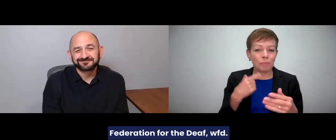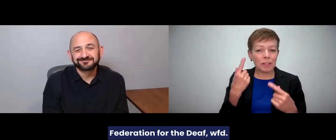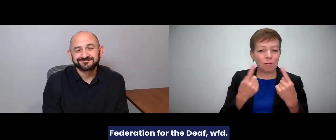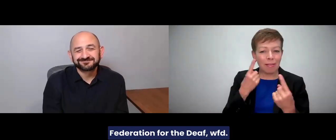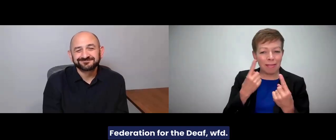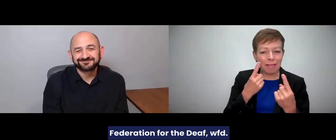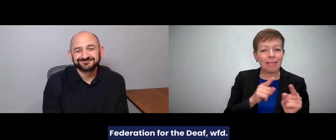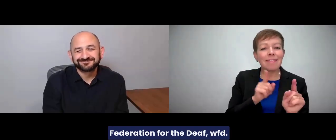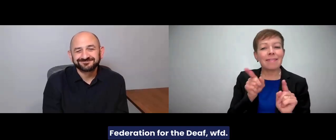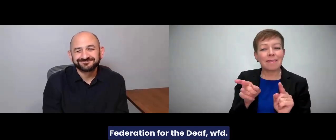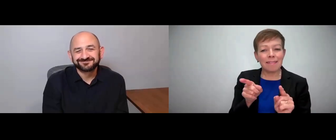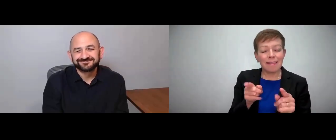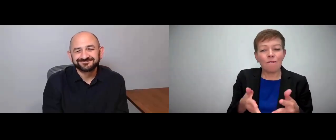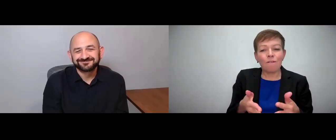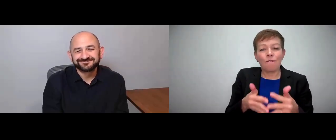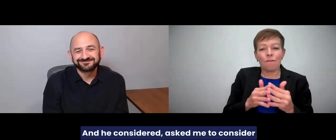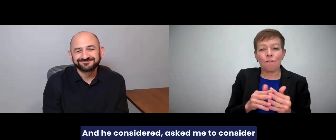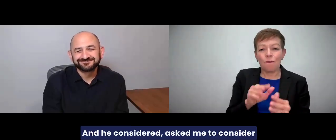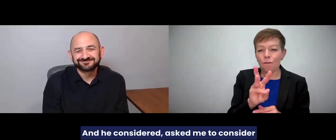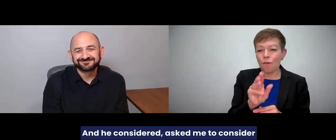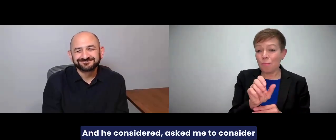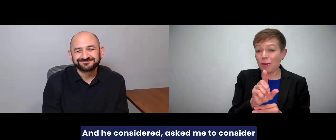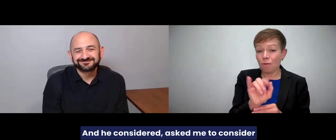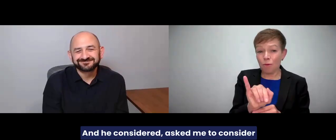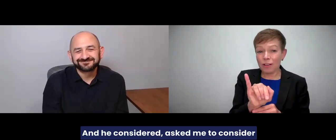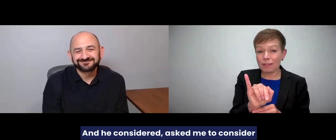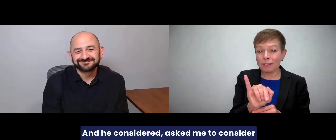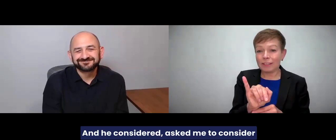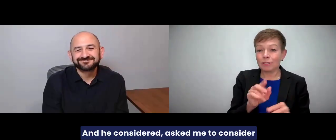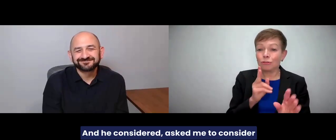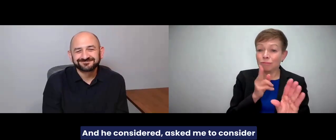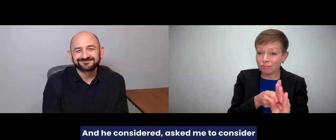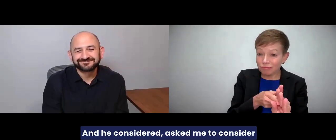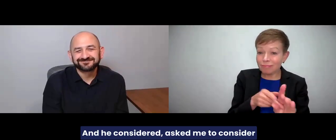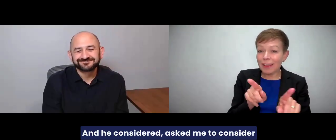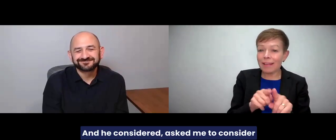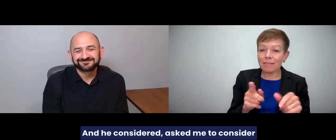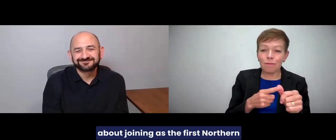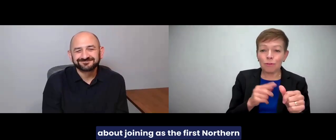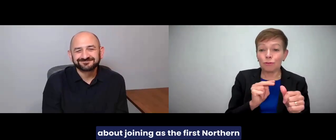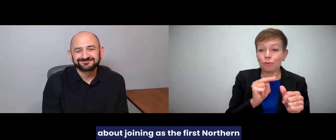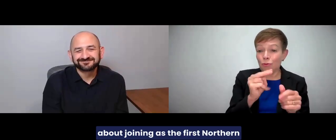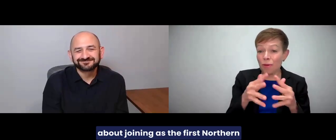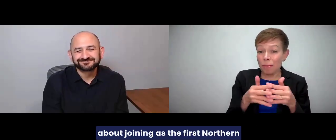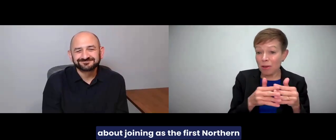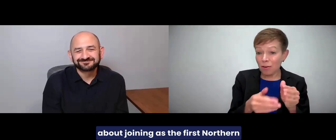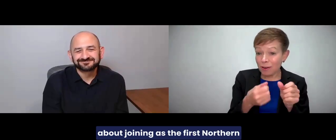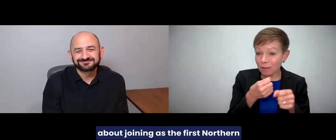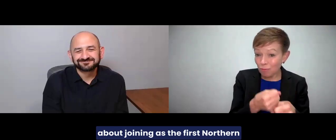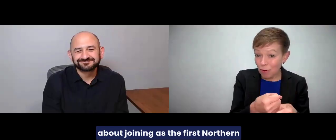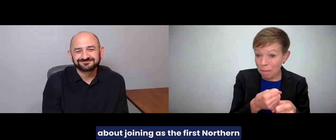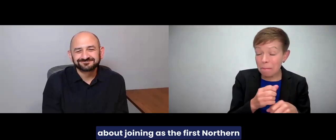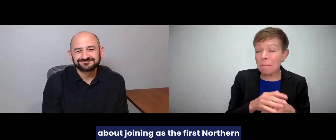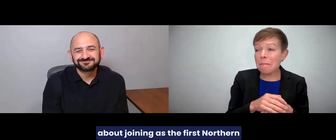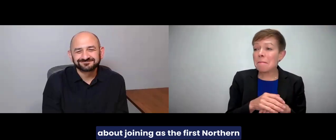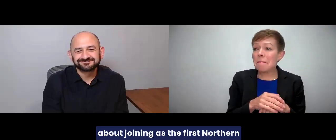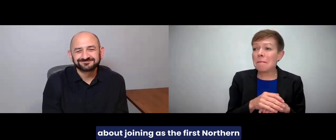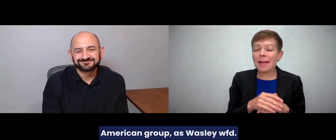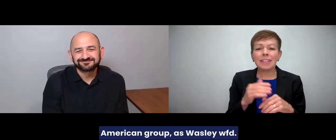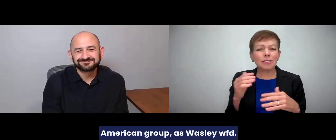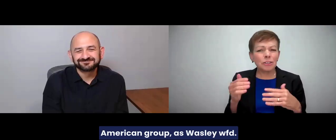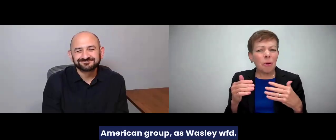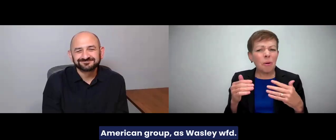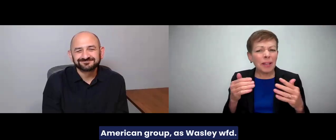Federation for the Deaf, WFD, and he asked me to consider about joining as the first